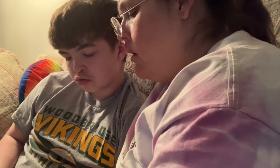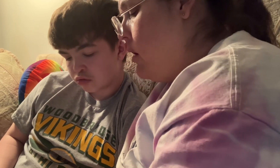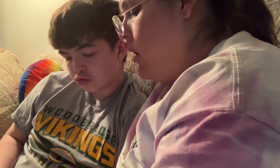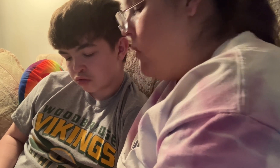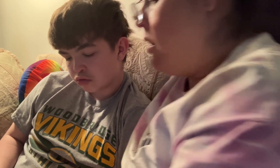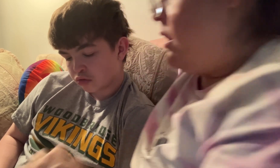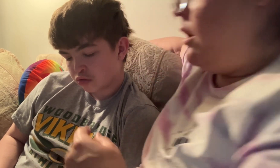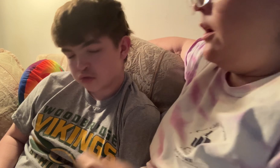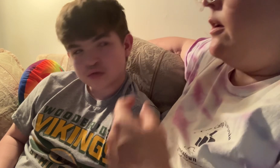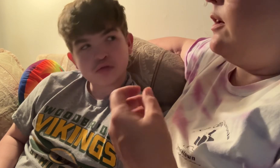Oh.